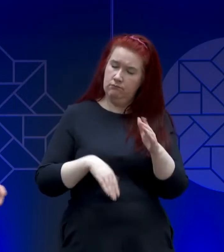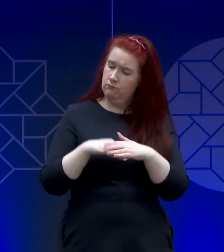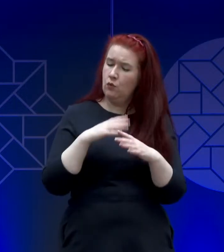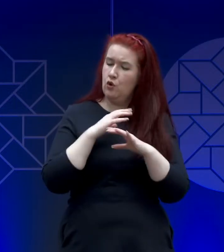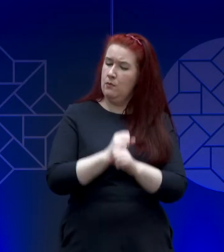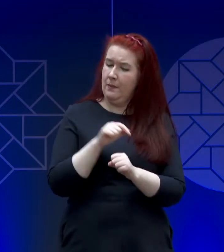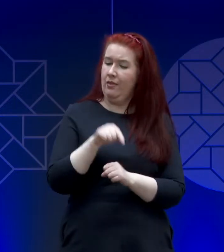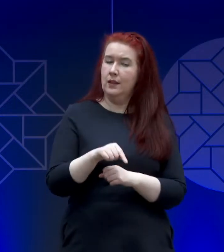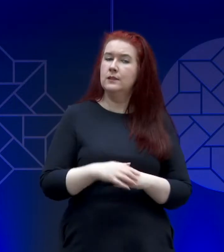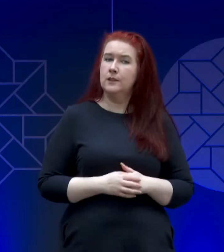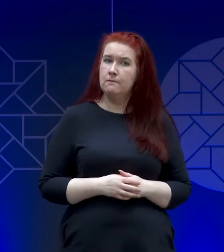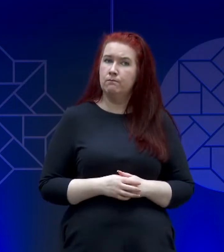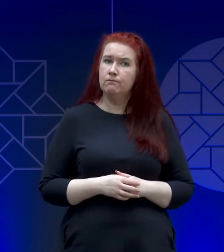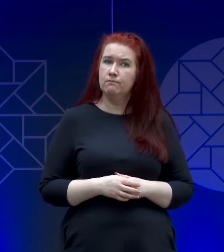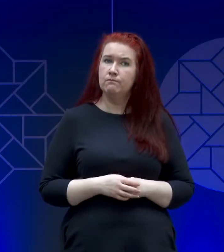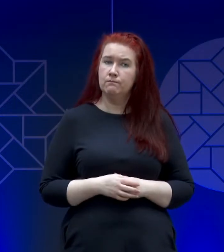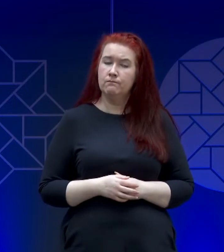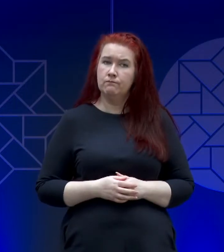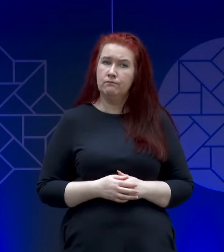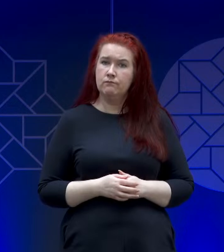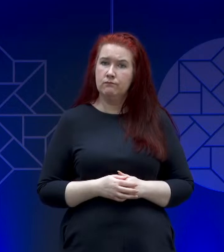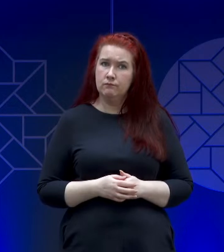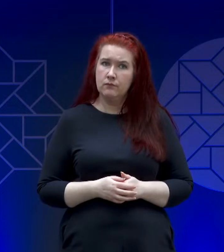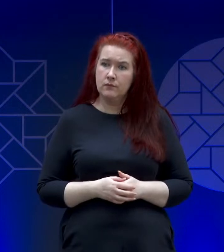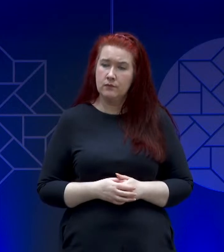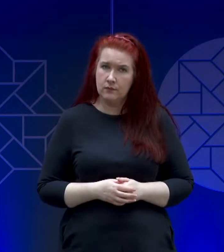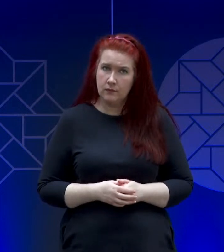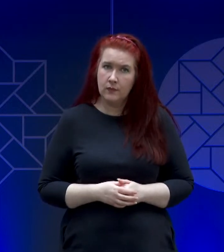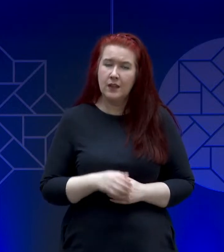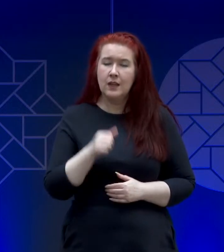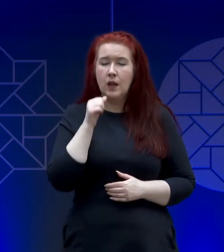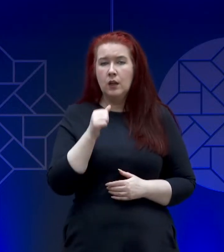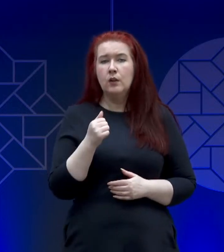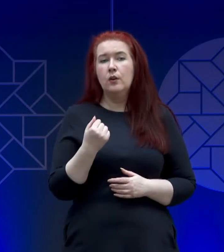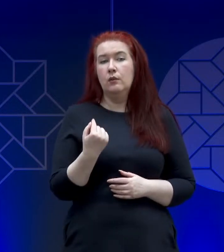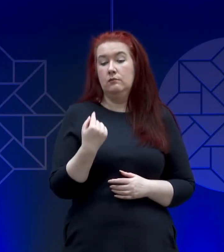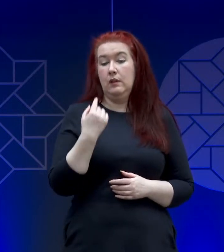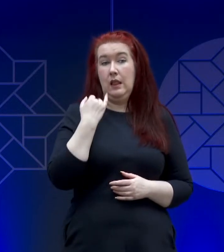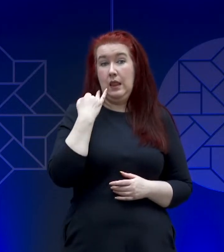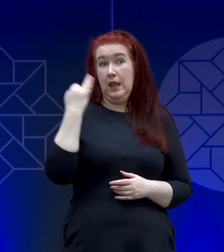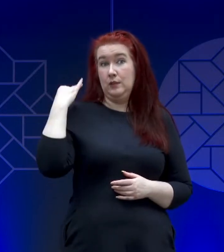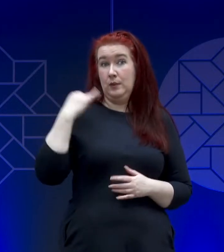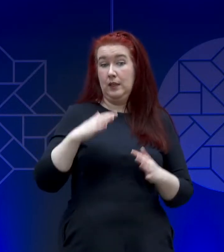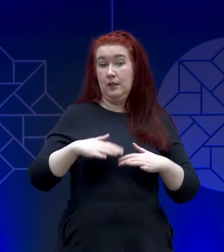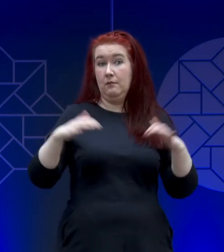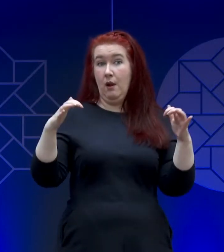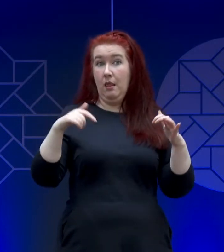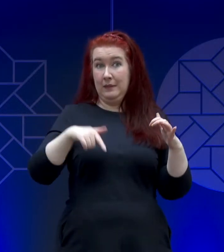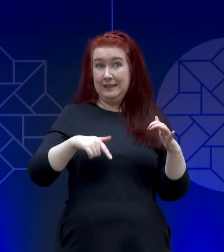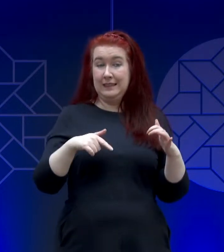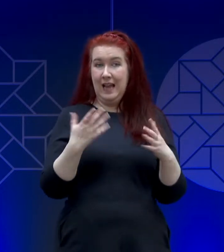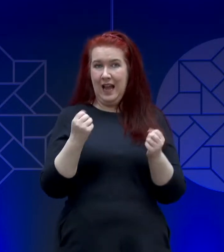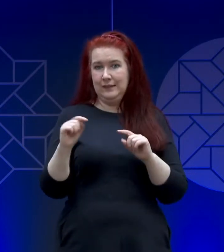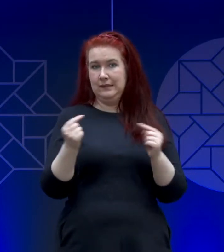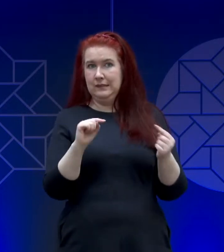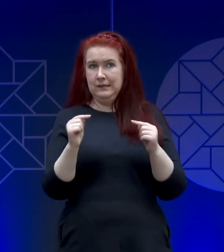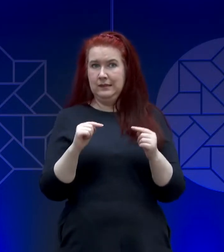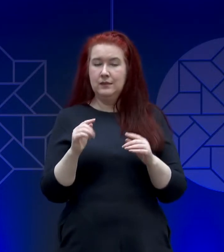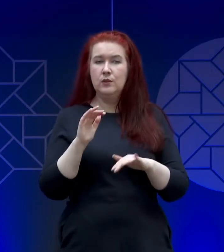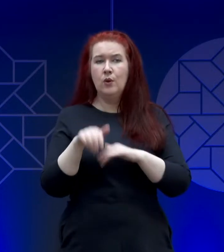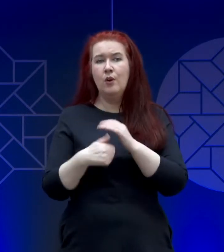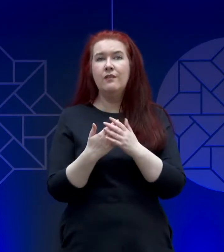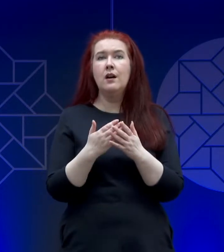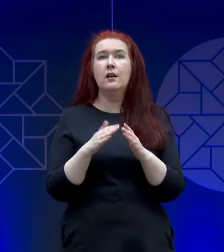to. There was a wee bit of controversy in Parliament last Thursday about a